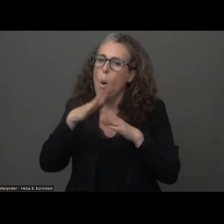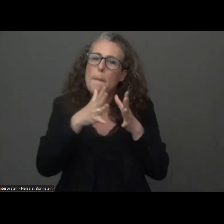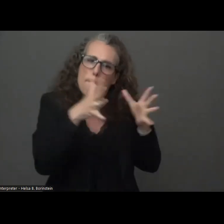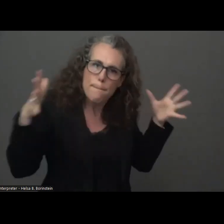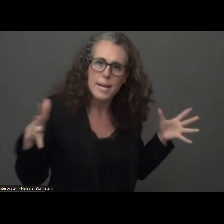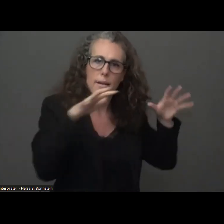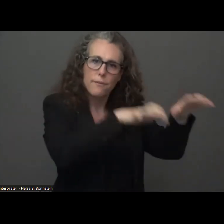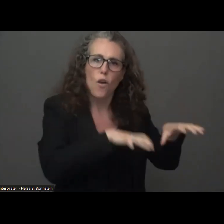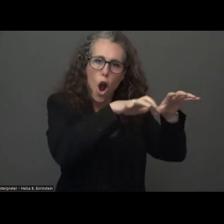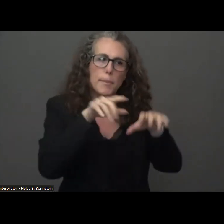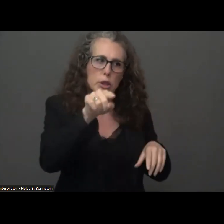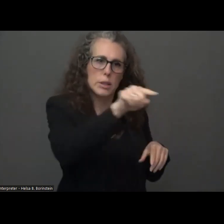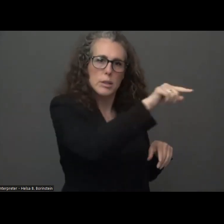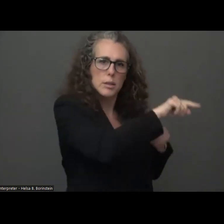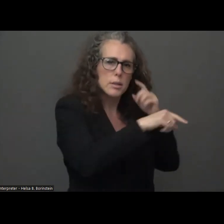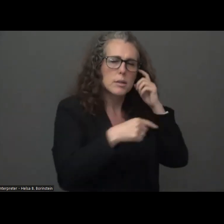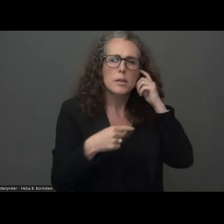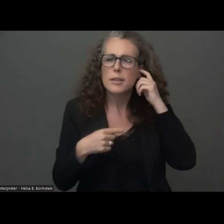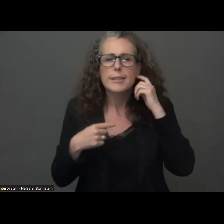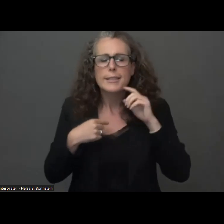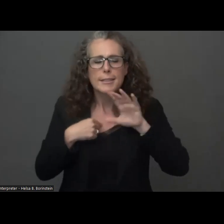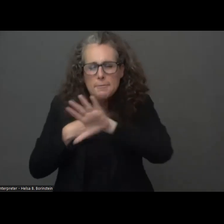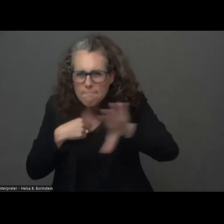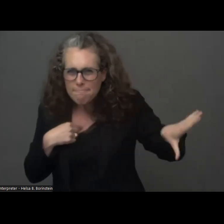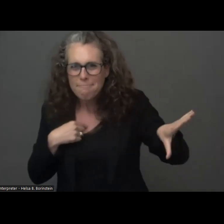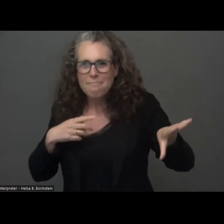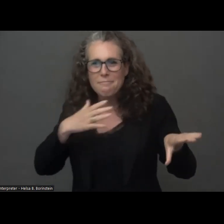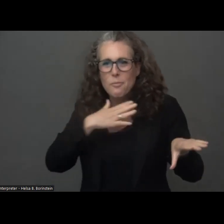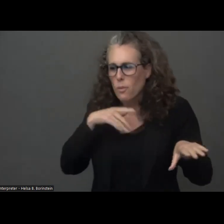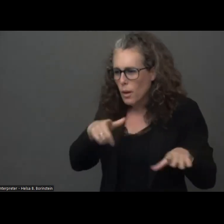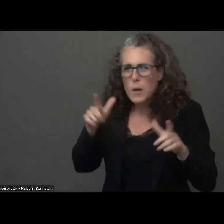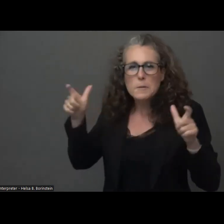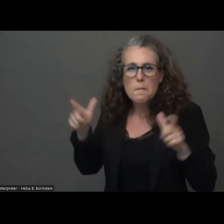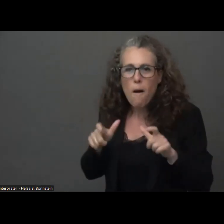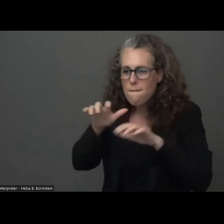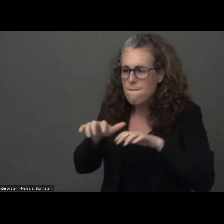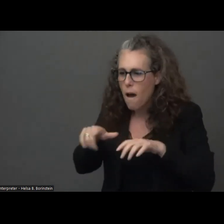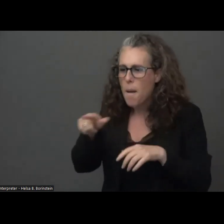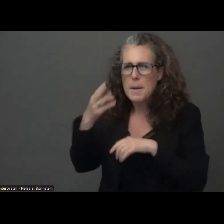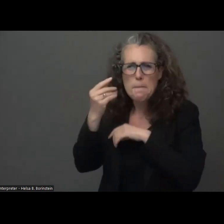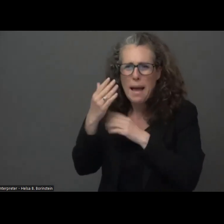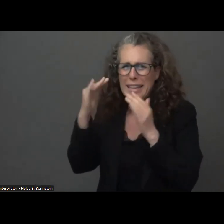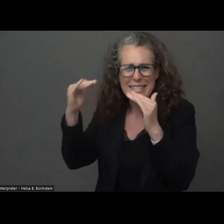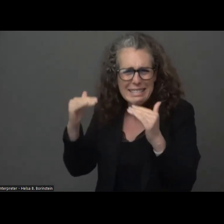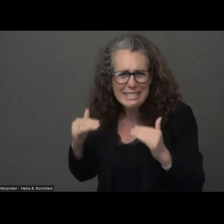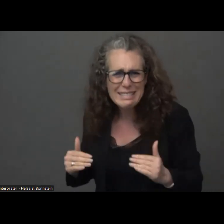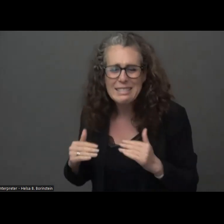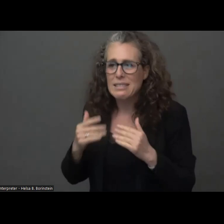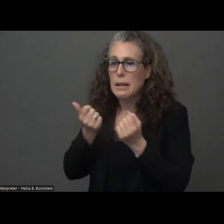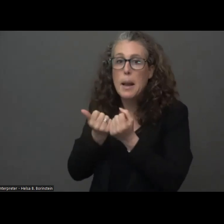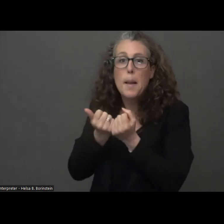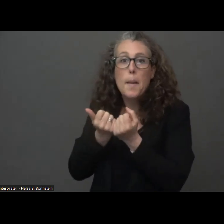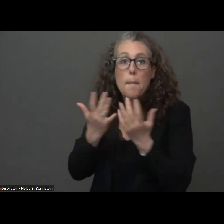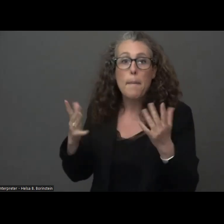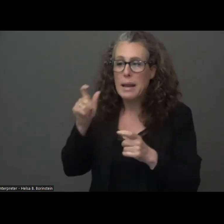to reach these really marginalized groups who had no sources of income. A lot of them had been abandoned. If you get